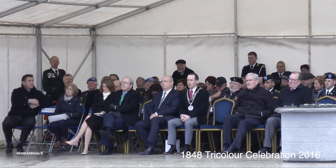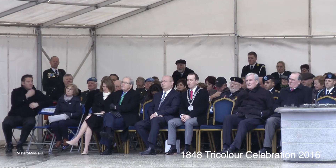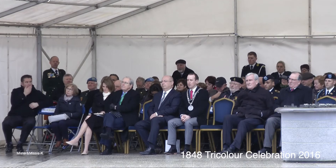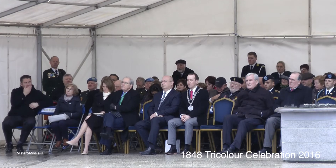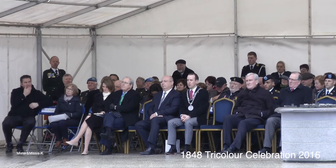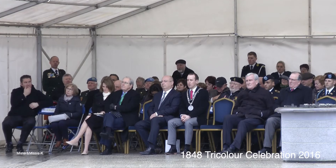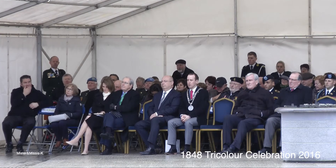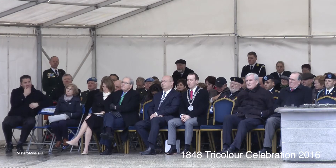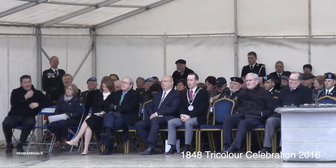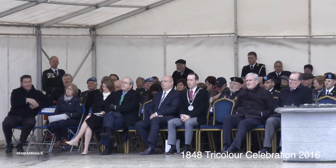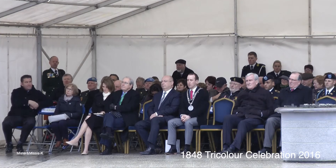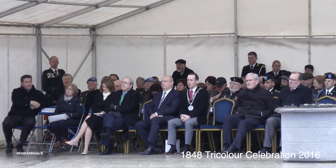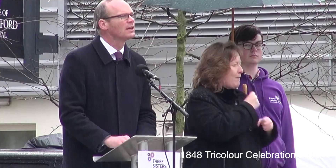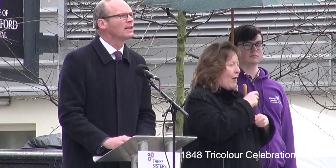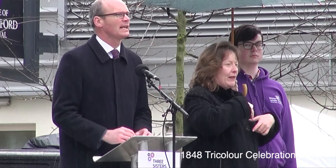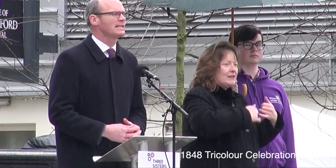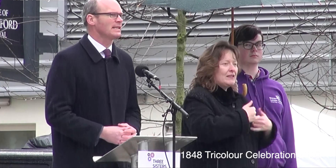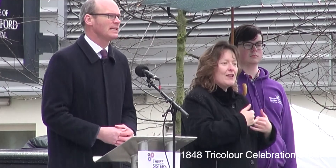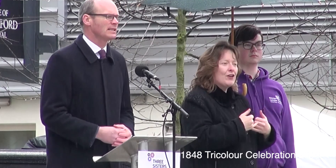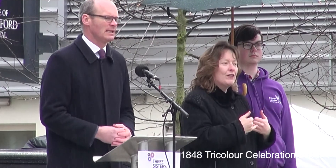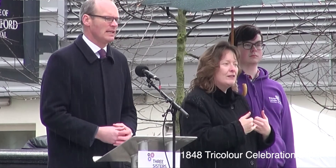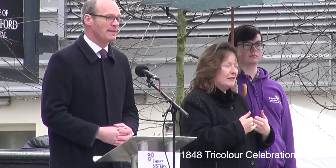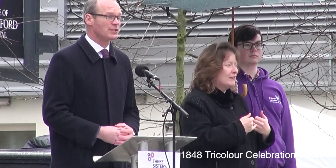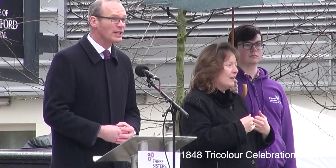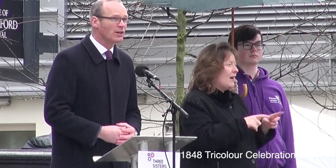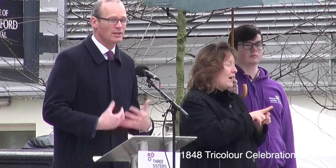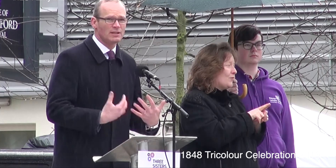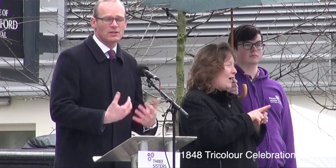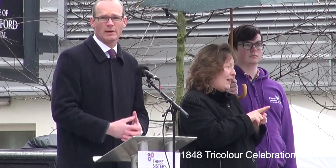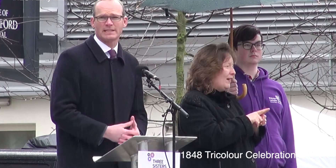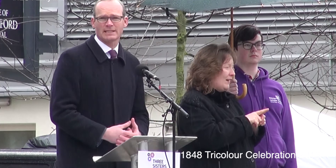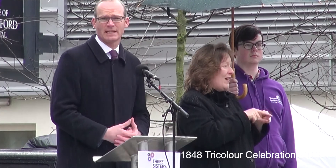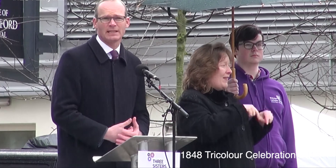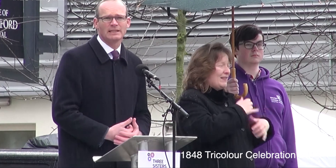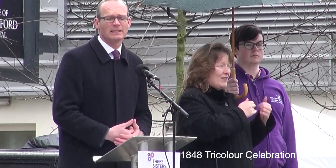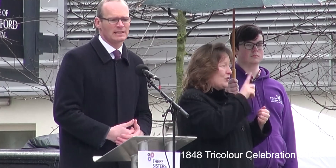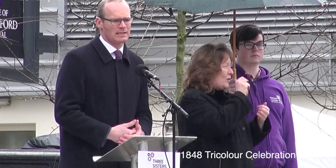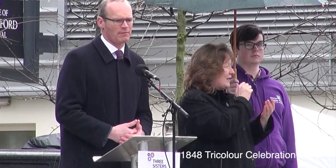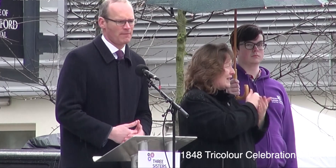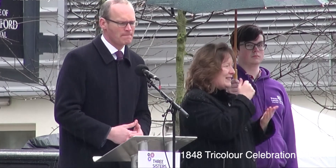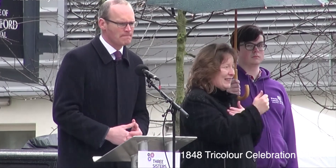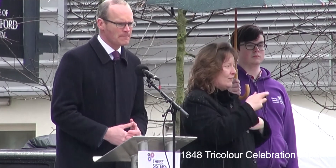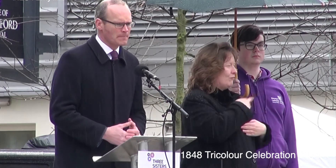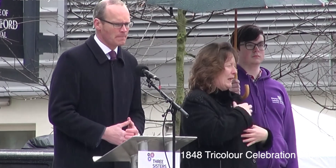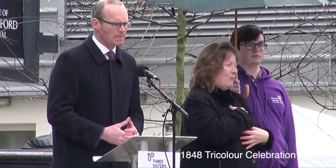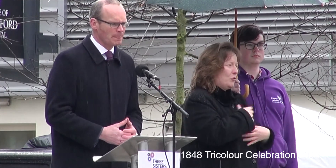emotion of this time of year, and indeed this year, 2016 in itself.